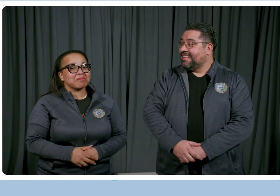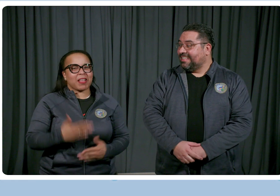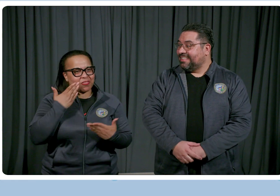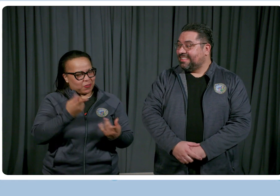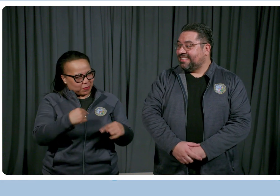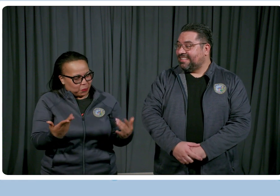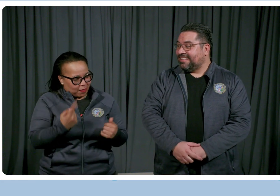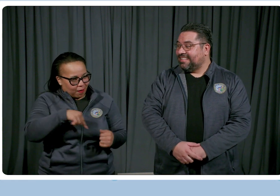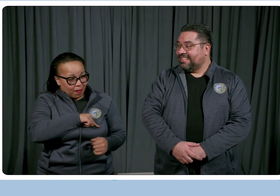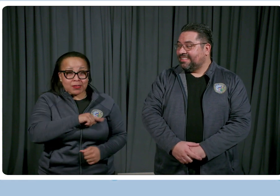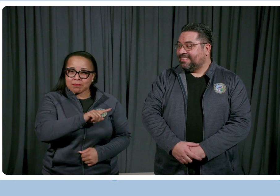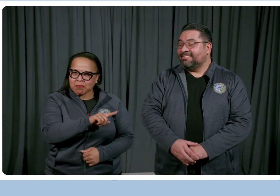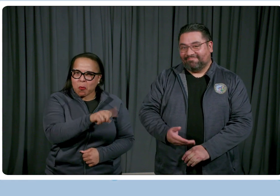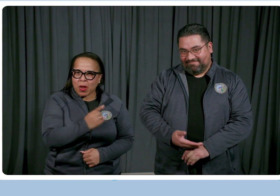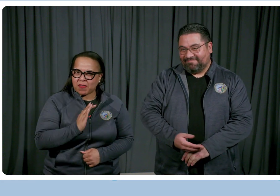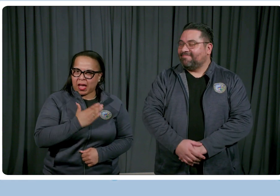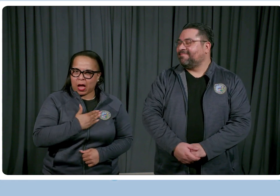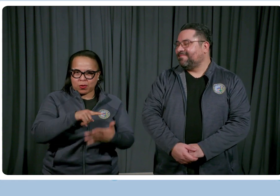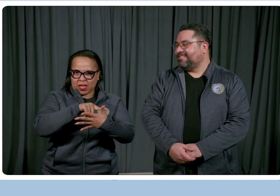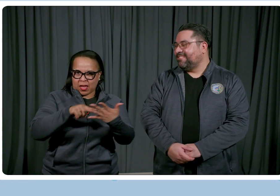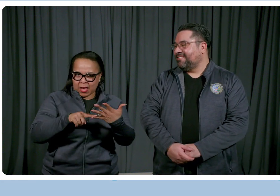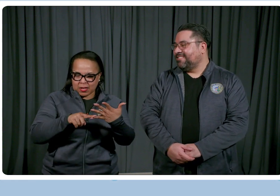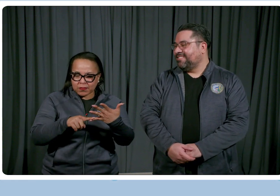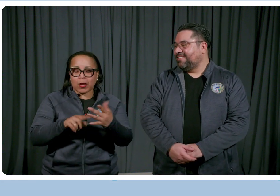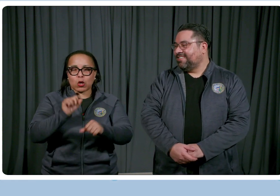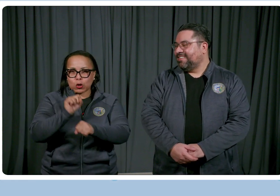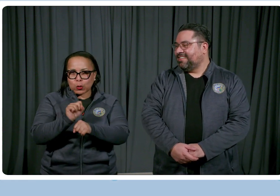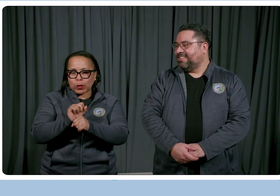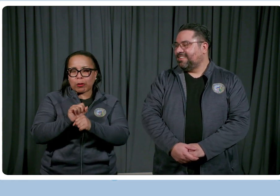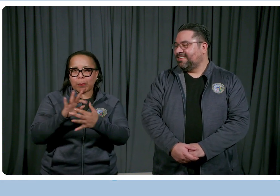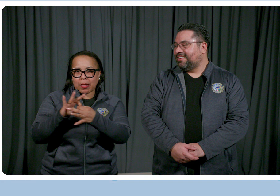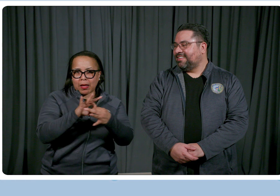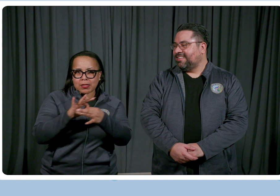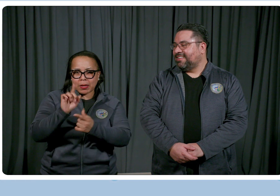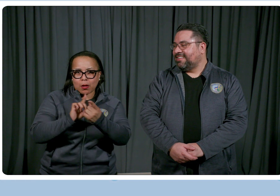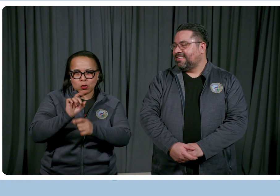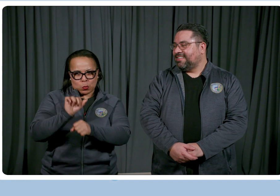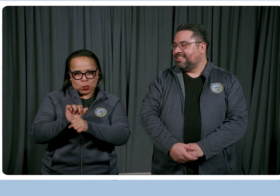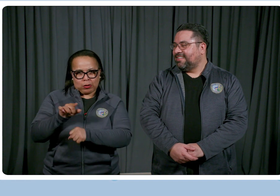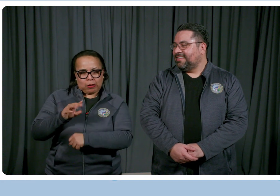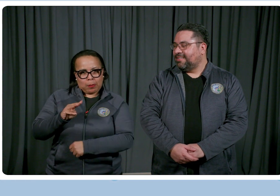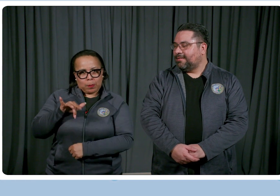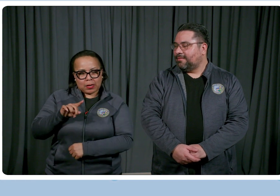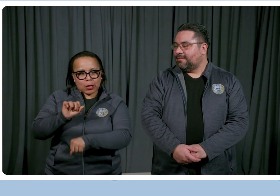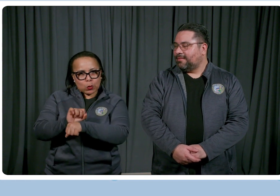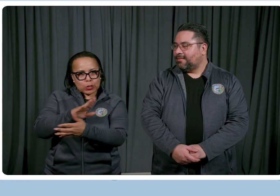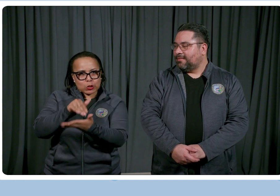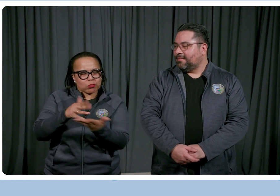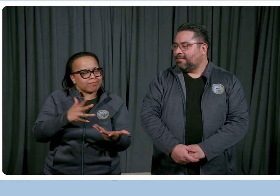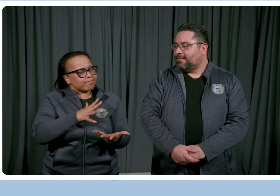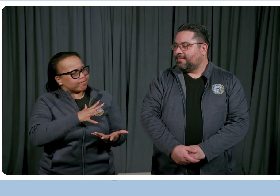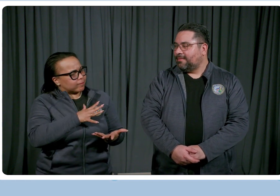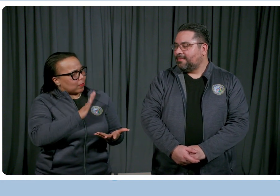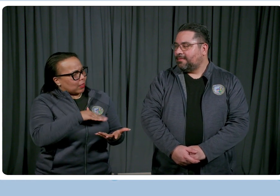problem. Johanna is one of our 5 career placement counselors who works at the MOPD Career Center. Can